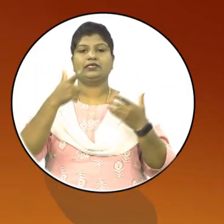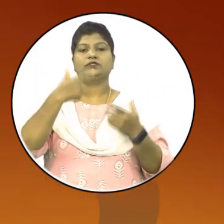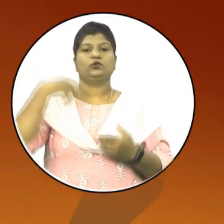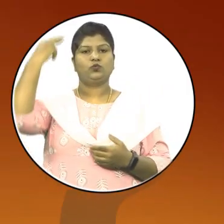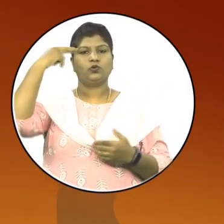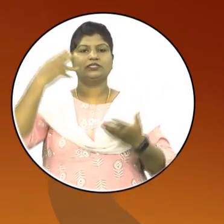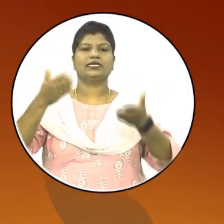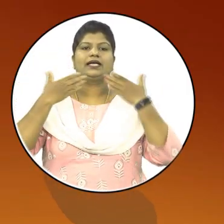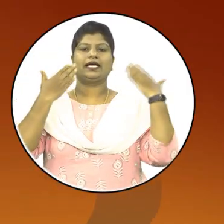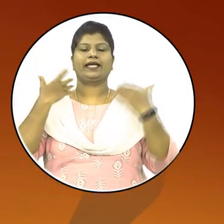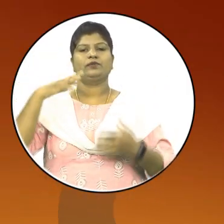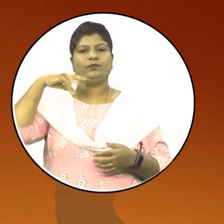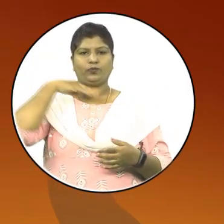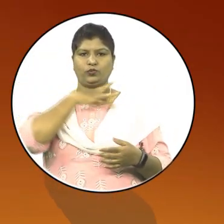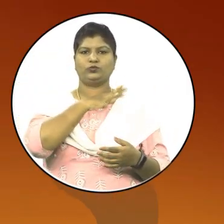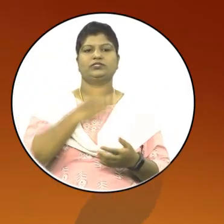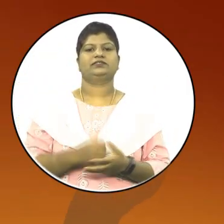pollution.